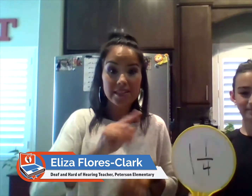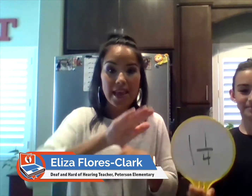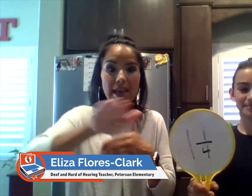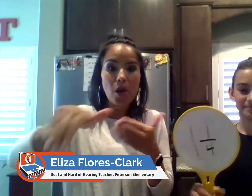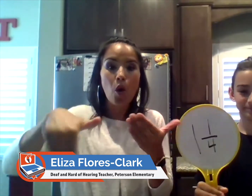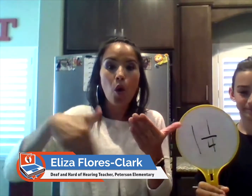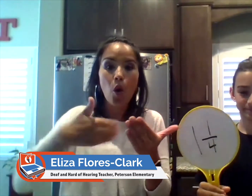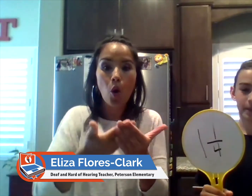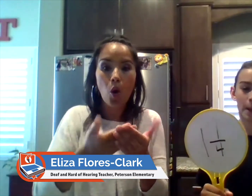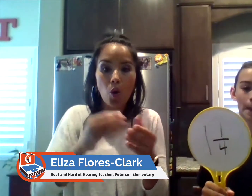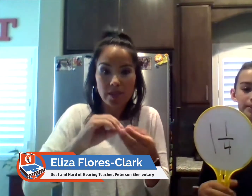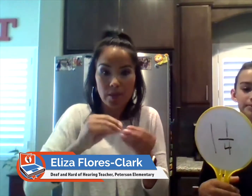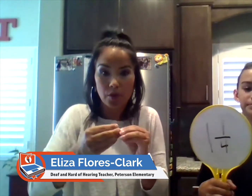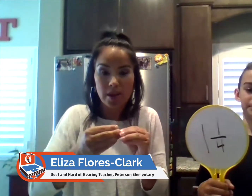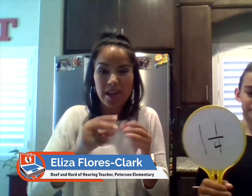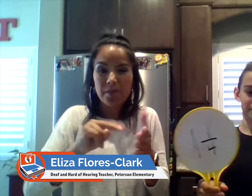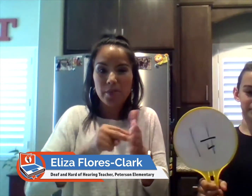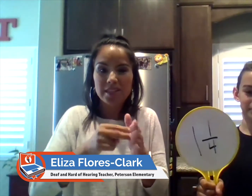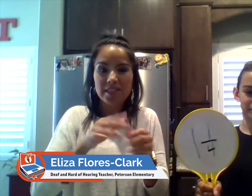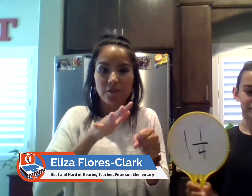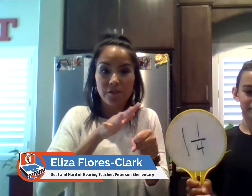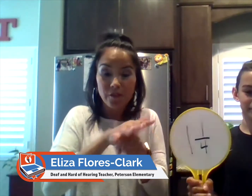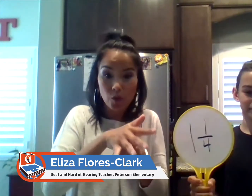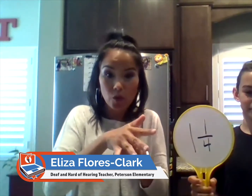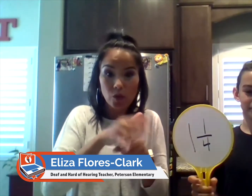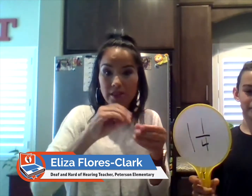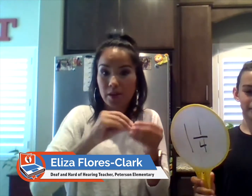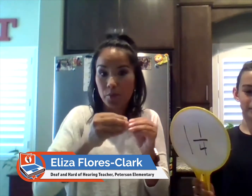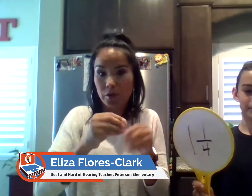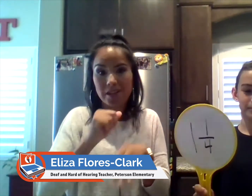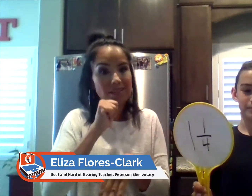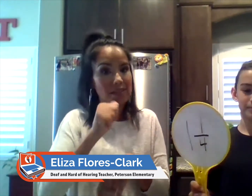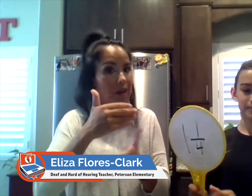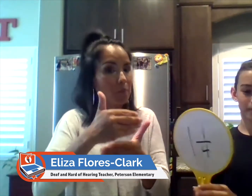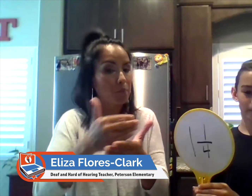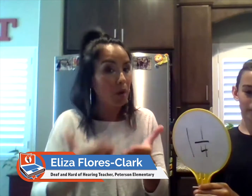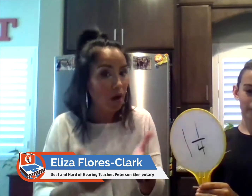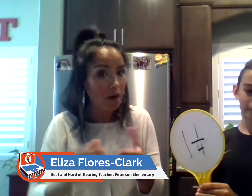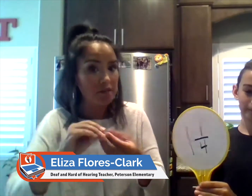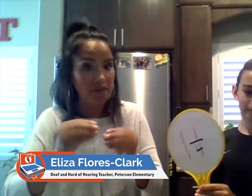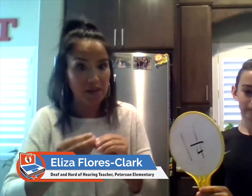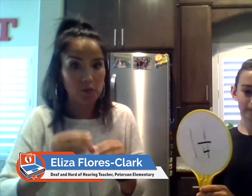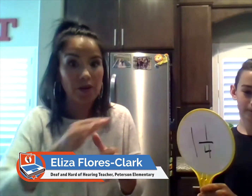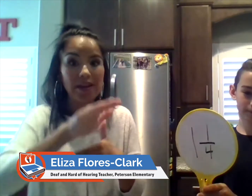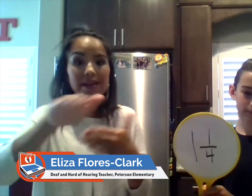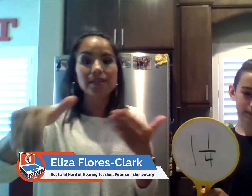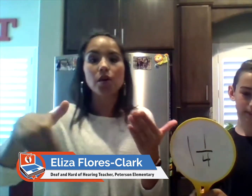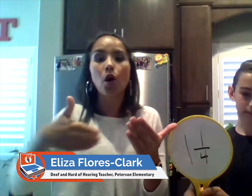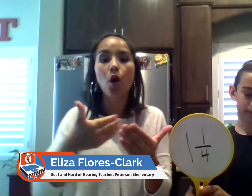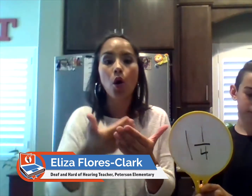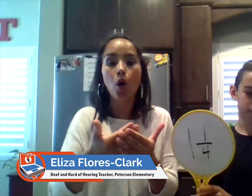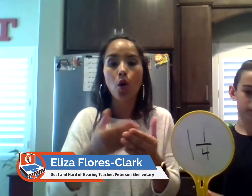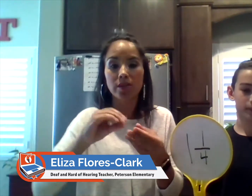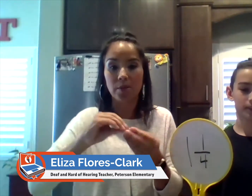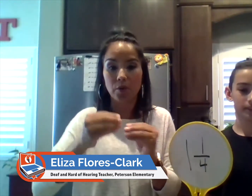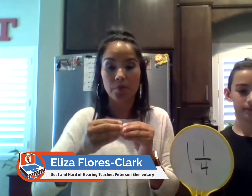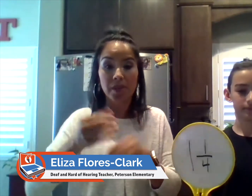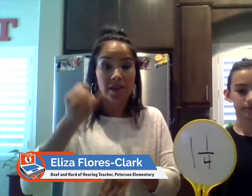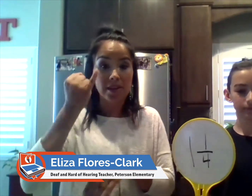a whole number. It means it's a full number. It's not part of a number. It's a whole number. Now,